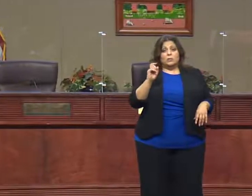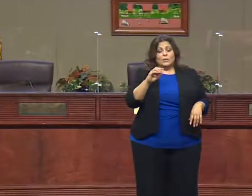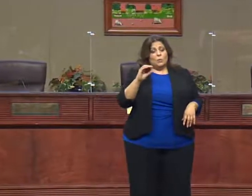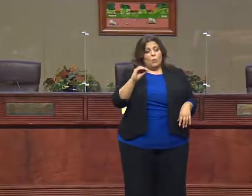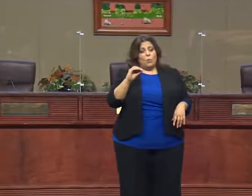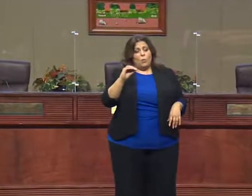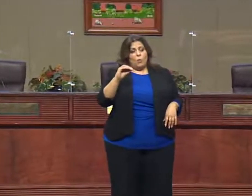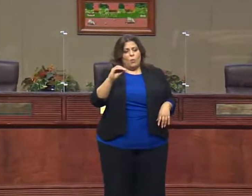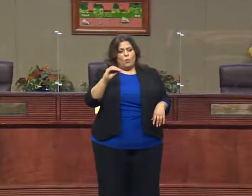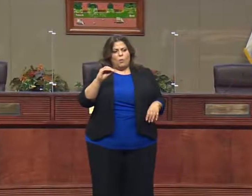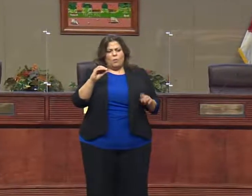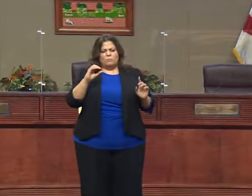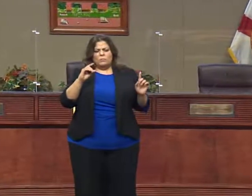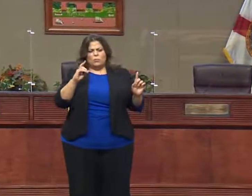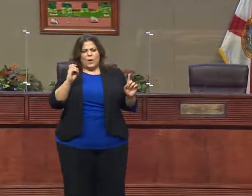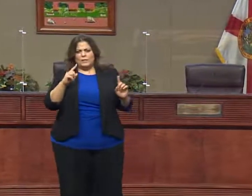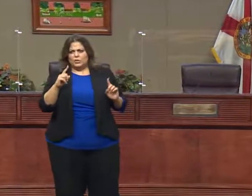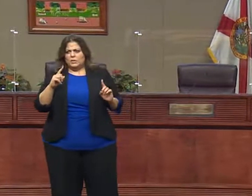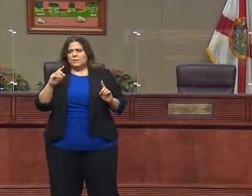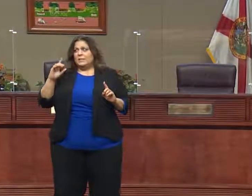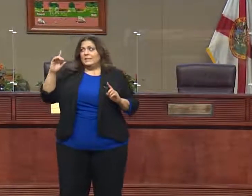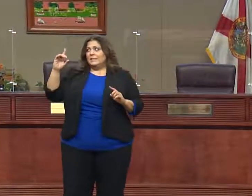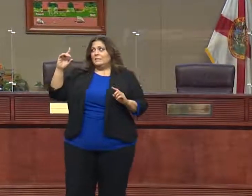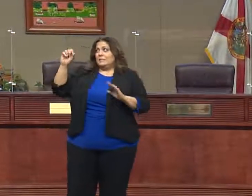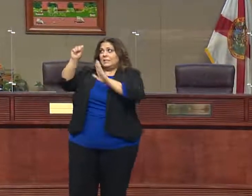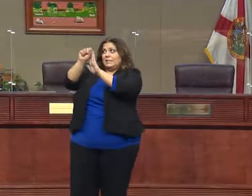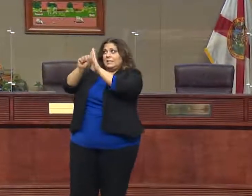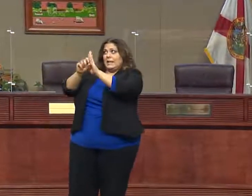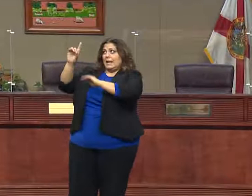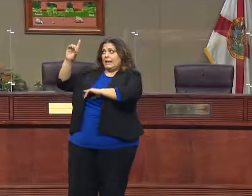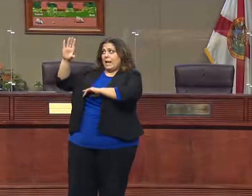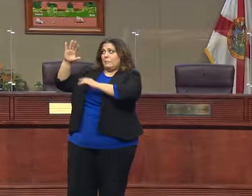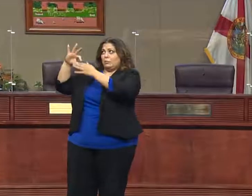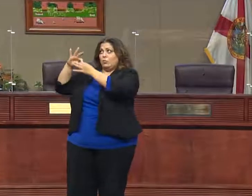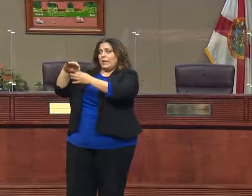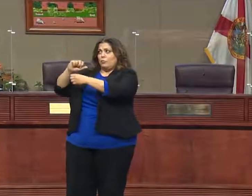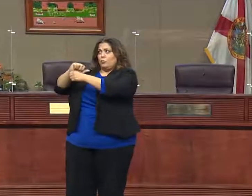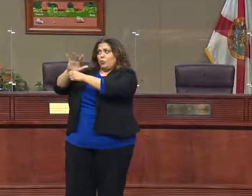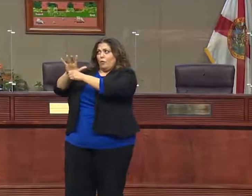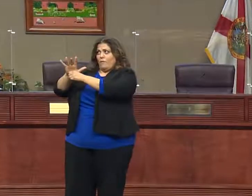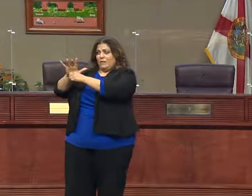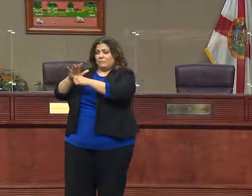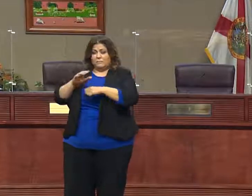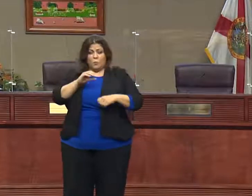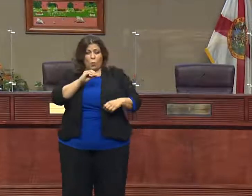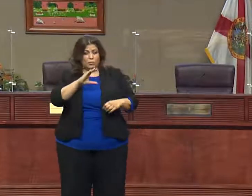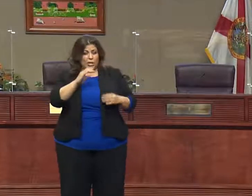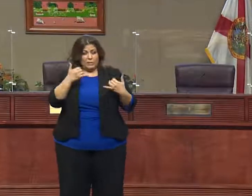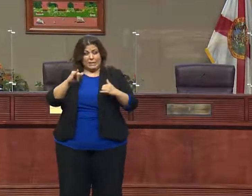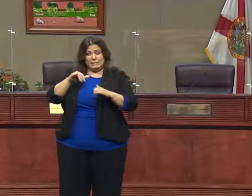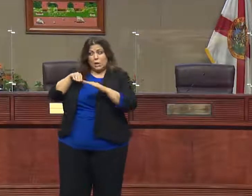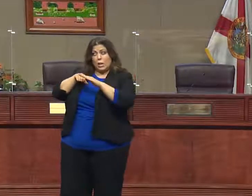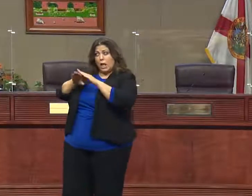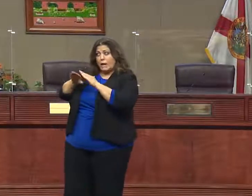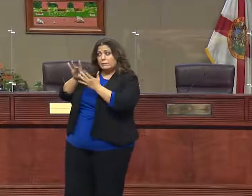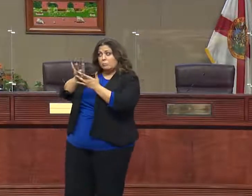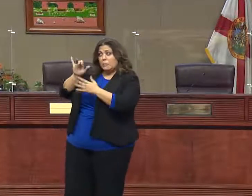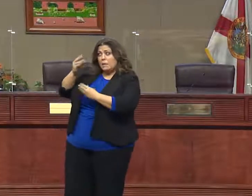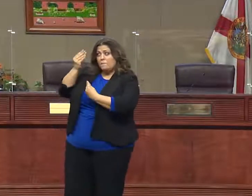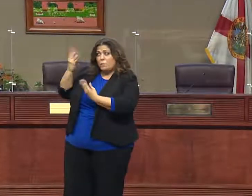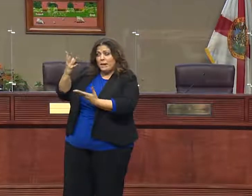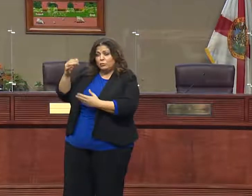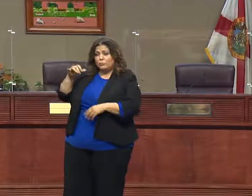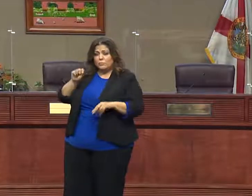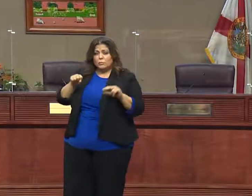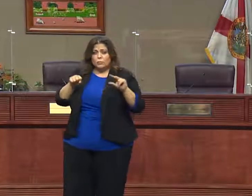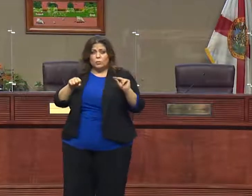statewide COVID-19 database? If so, what's the reasoning? And will this hinder your efforts to vaccinate the